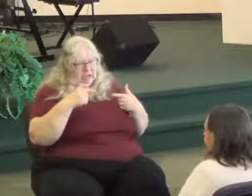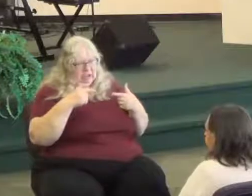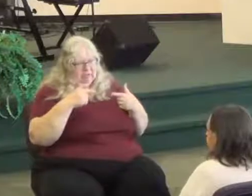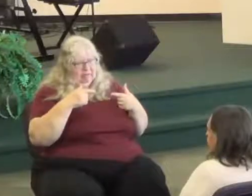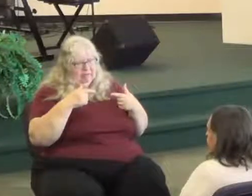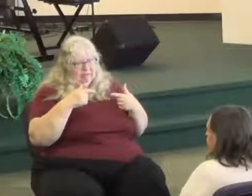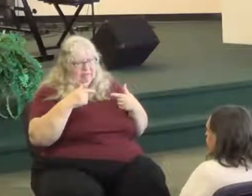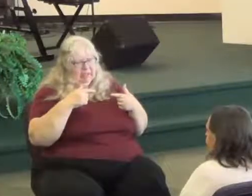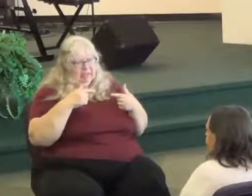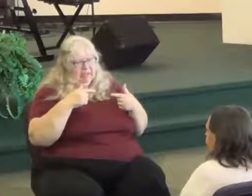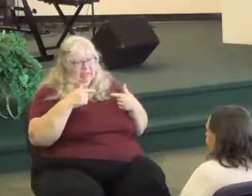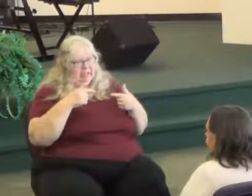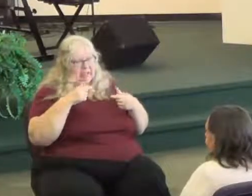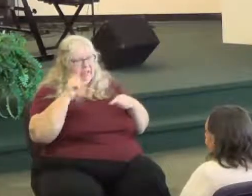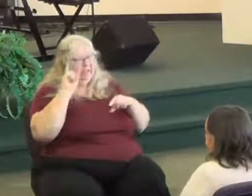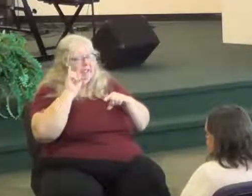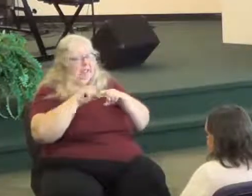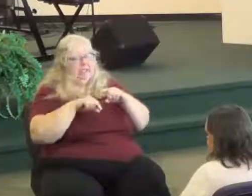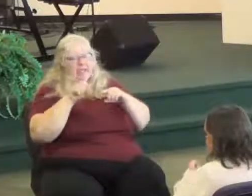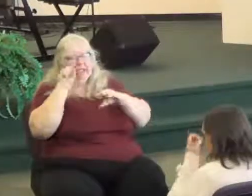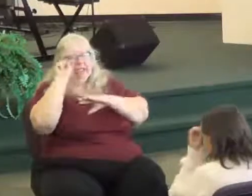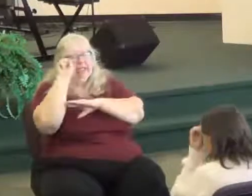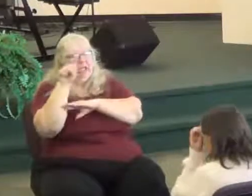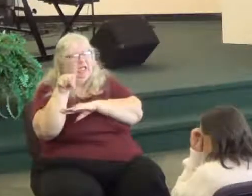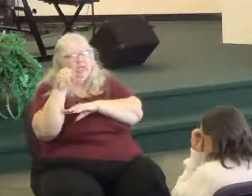you can't conquer.